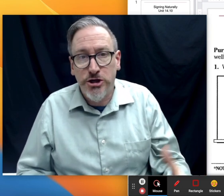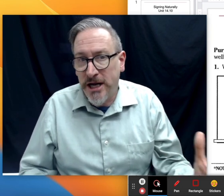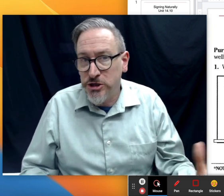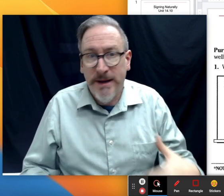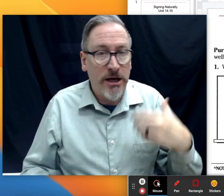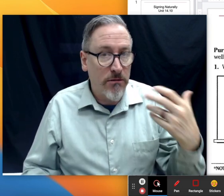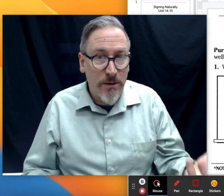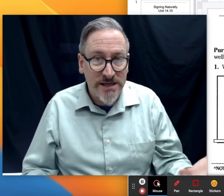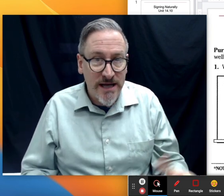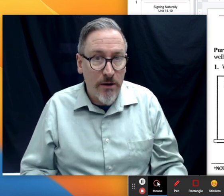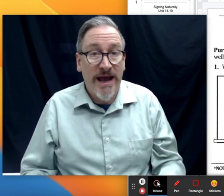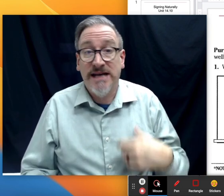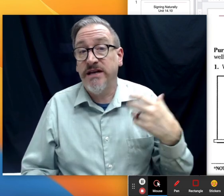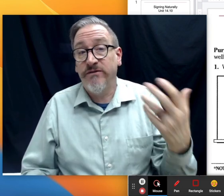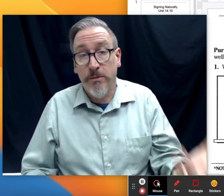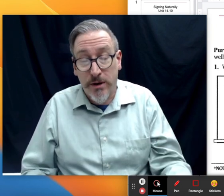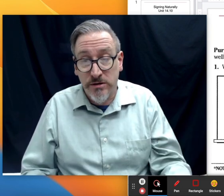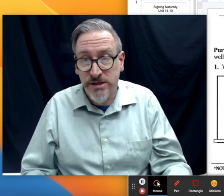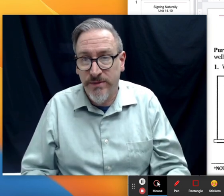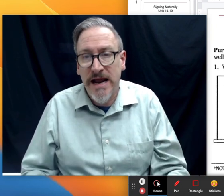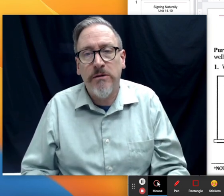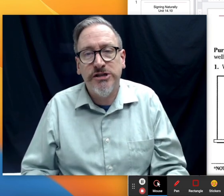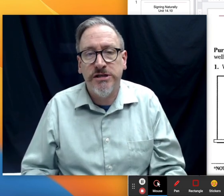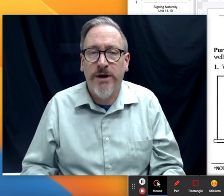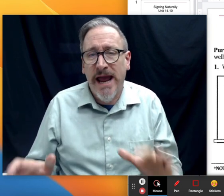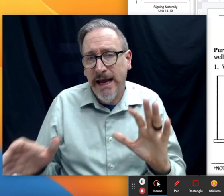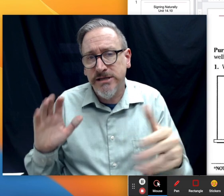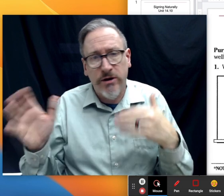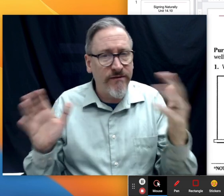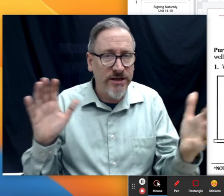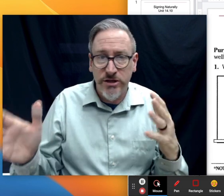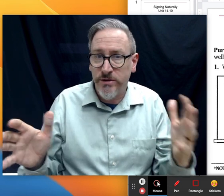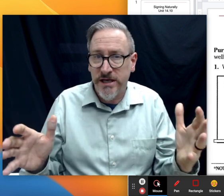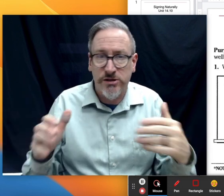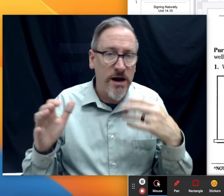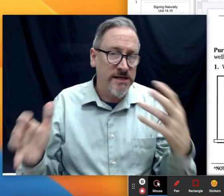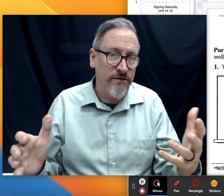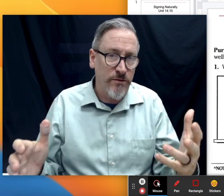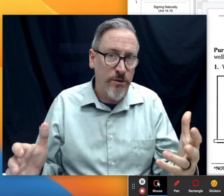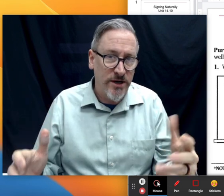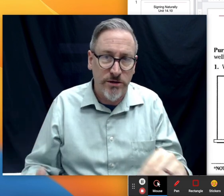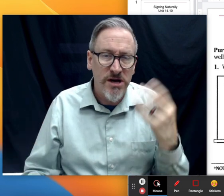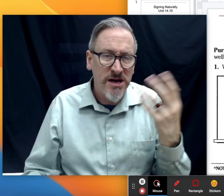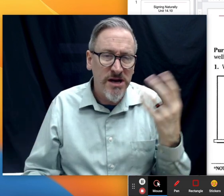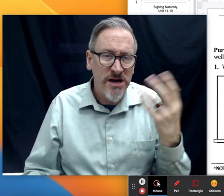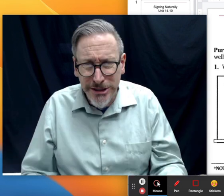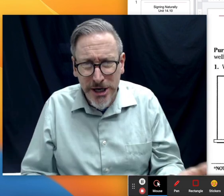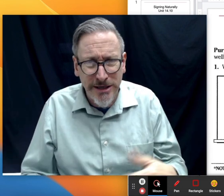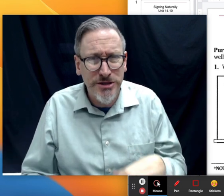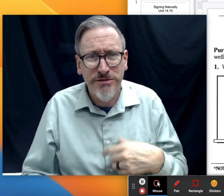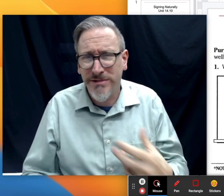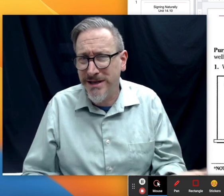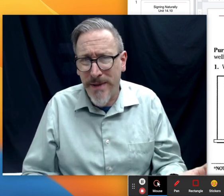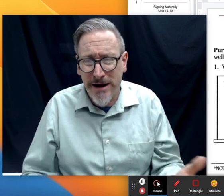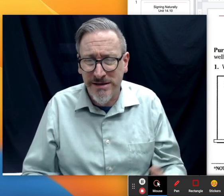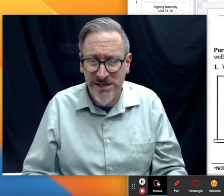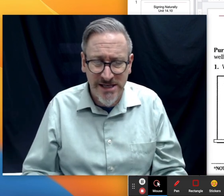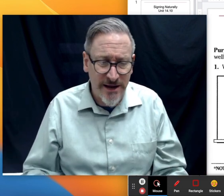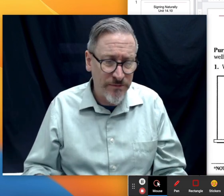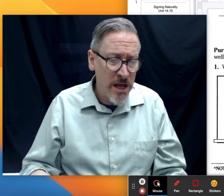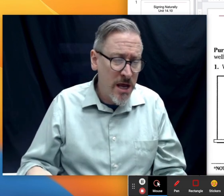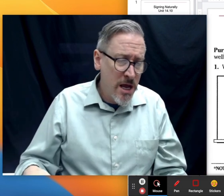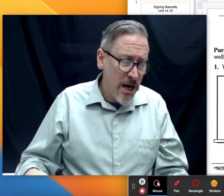a change, making a request that way, asking if you can borrow something. Now it's just about, hey, is it okay if I do this, or asking for permission? Slight change, really the pattern's